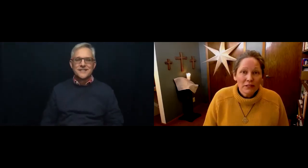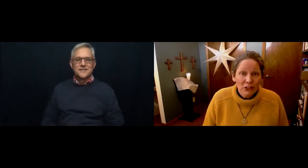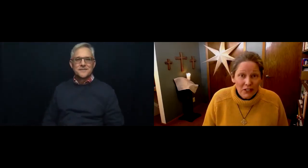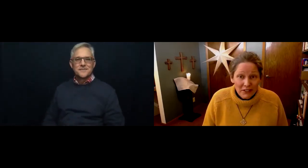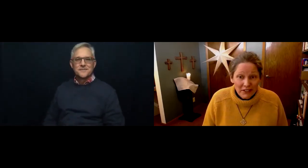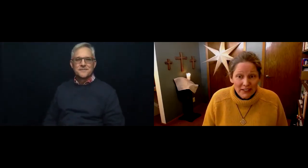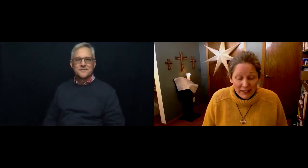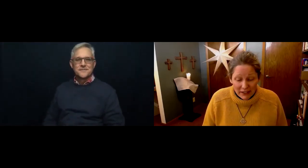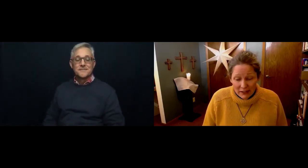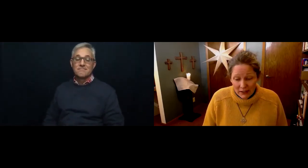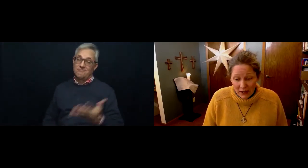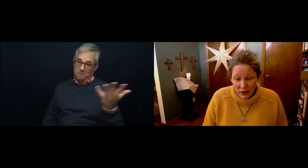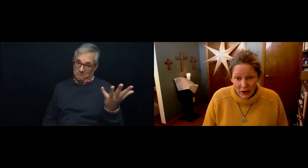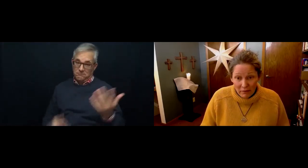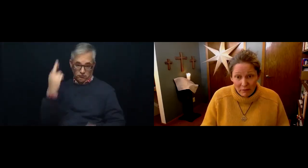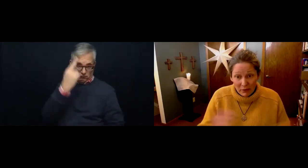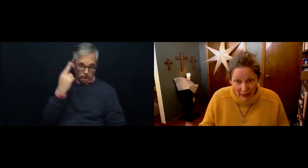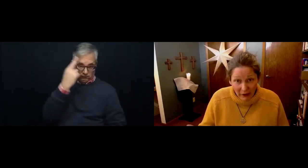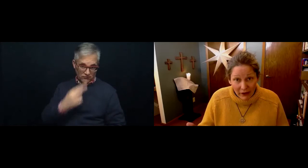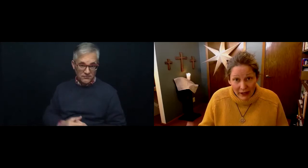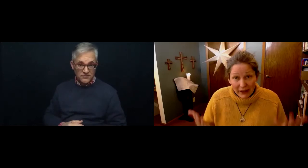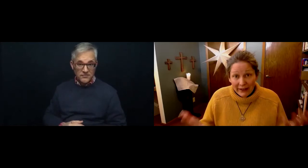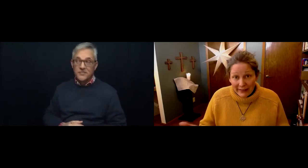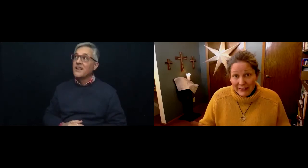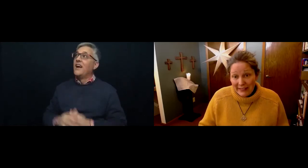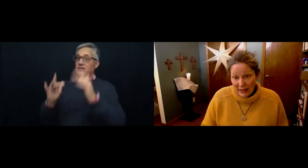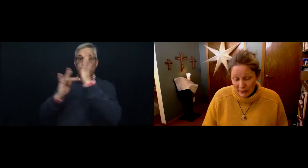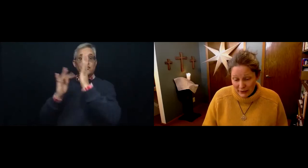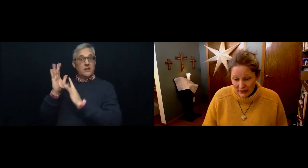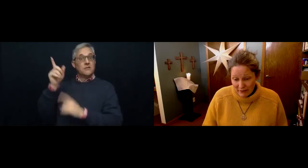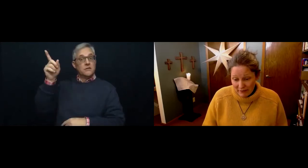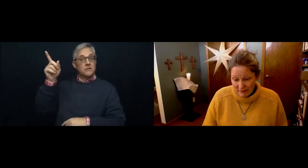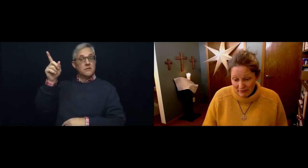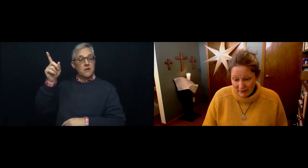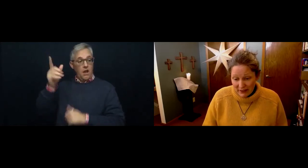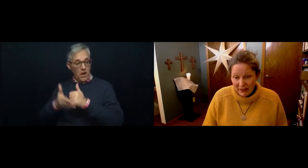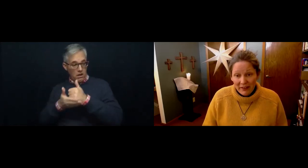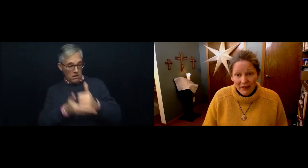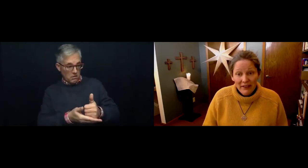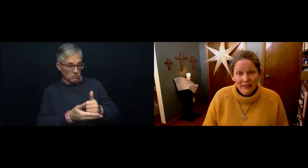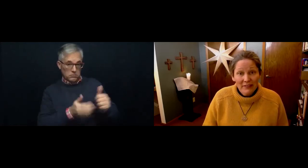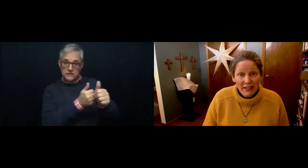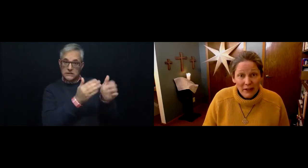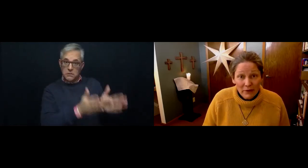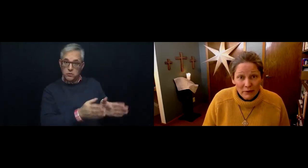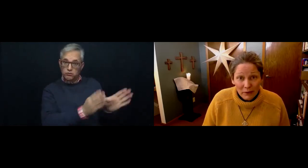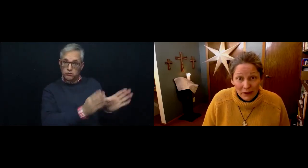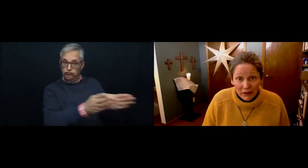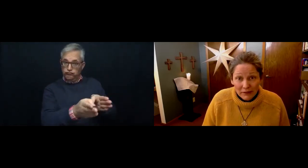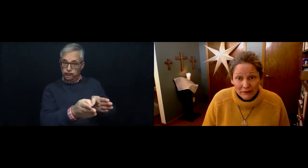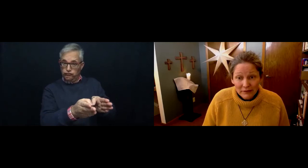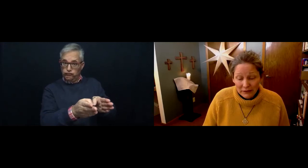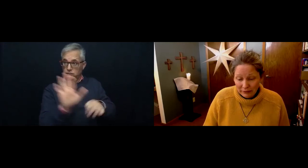Because you see, Jesus is preparing the disciples to take up his